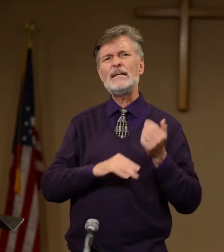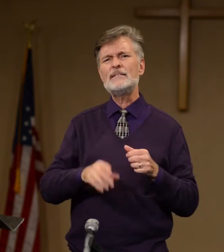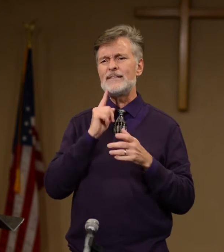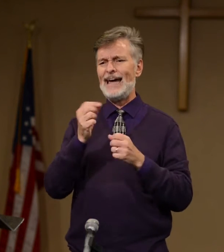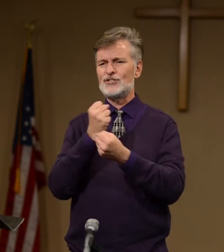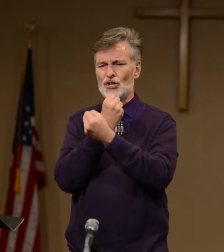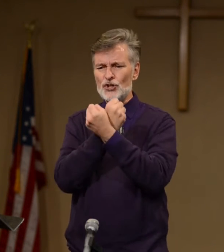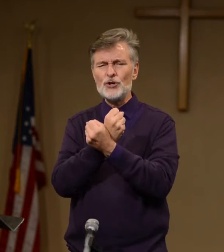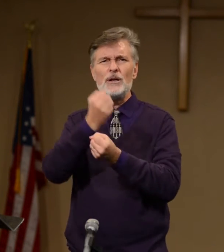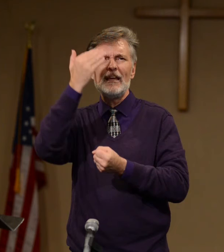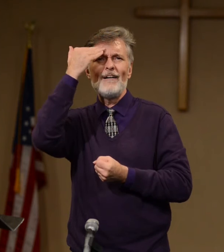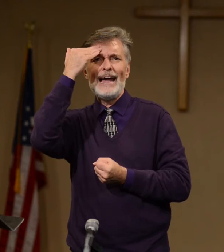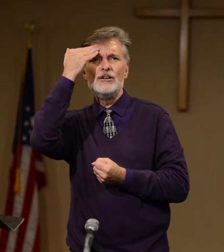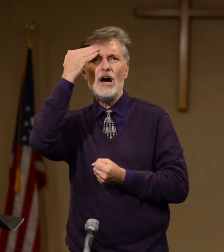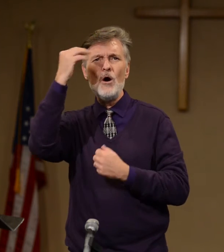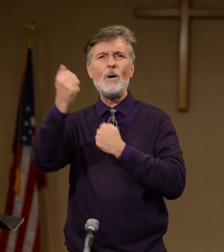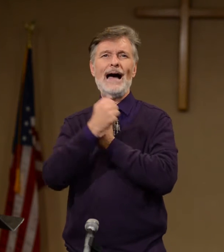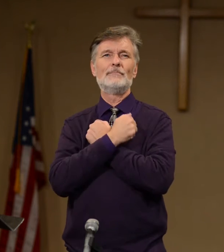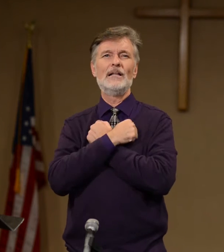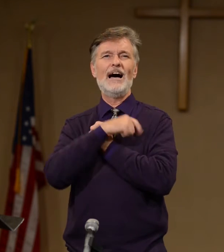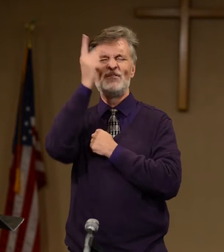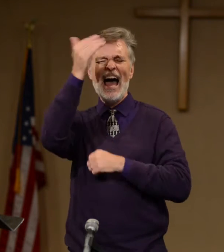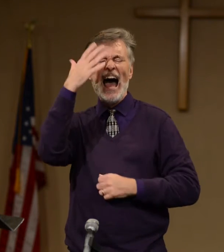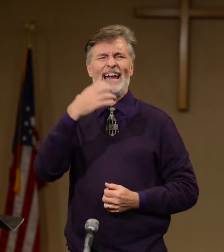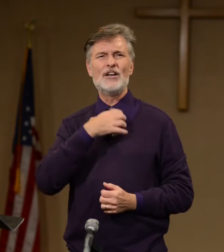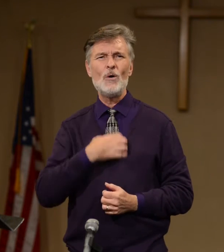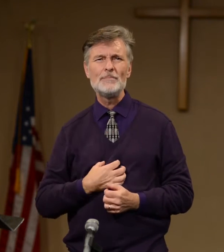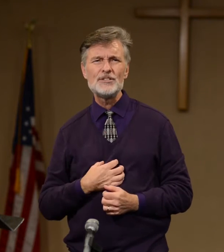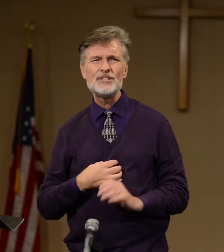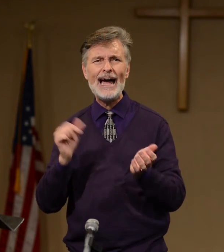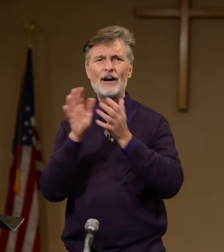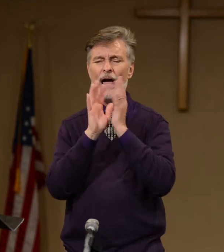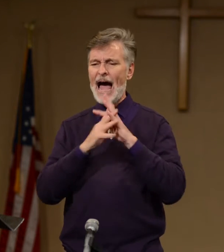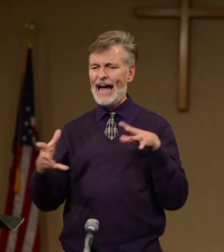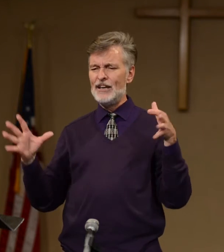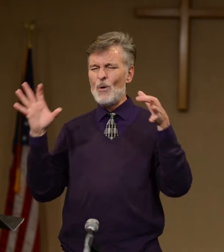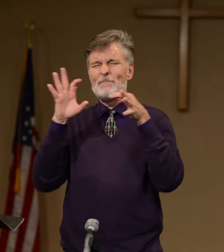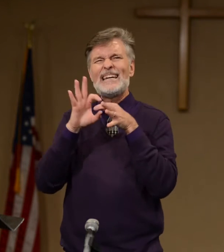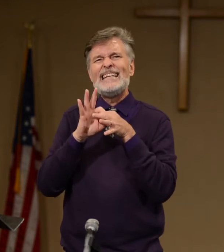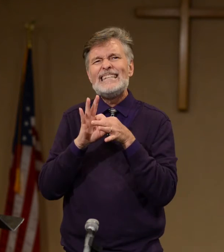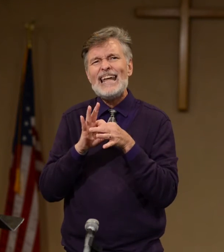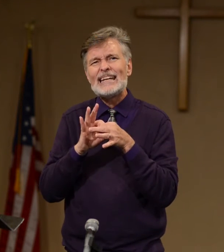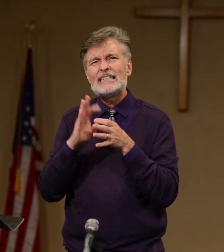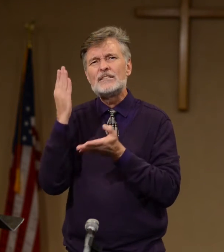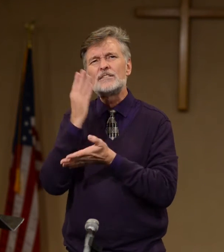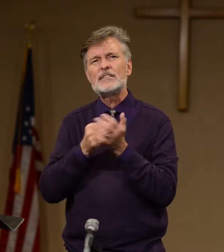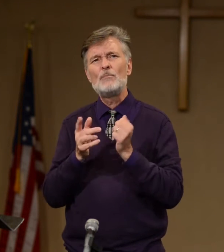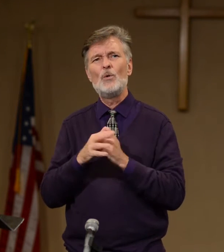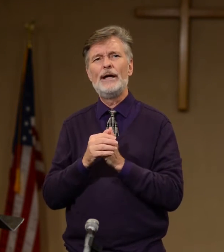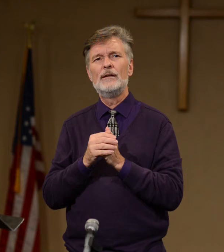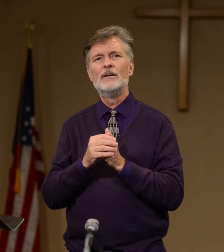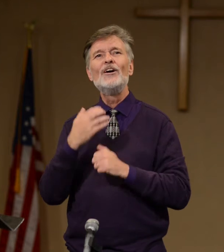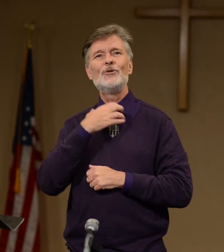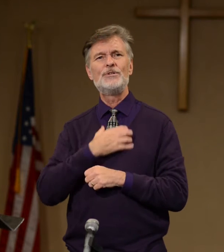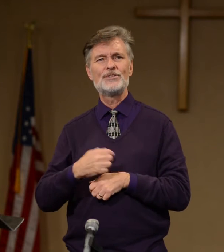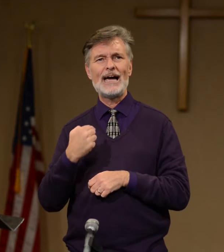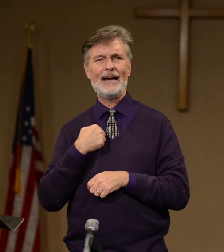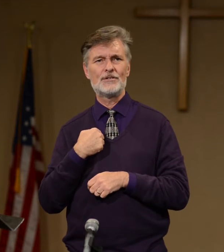brings that security of, I know I'm loved. I know I'm desired. I know I'm connected to someone who desires